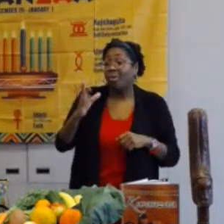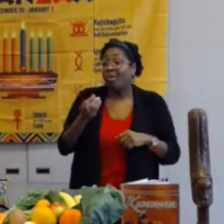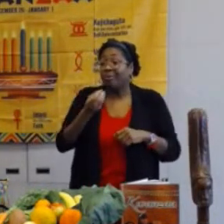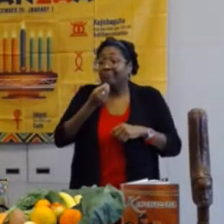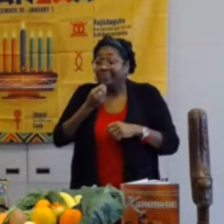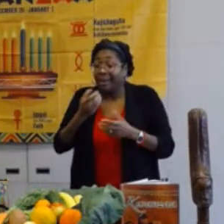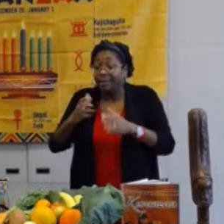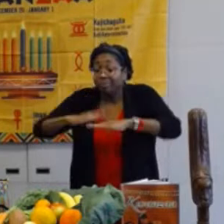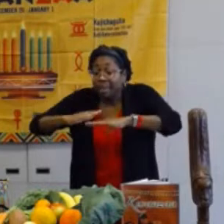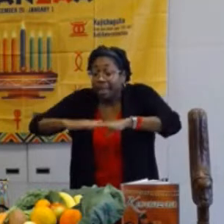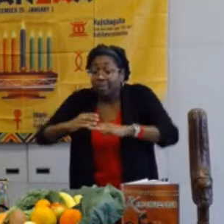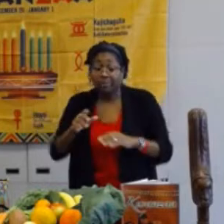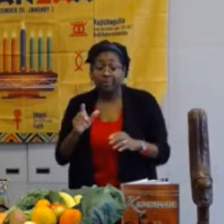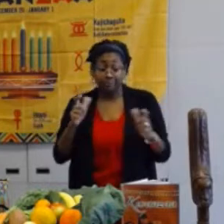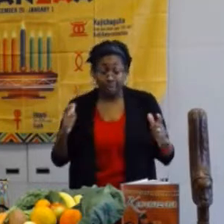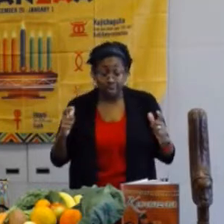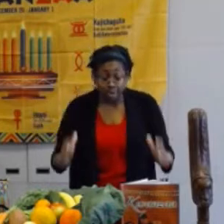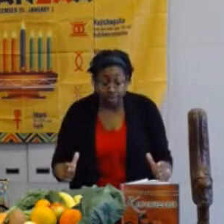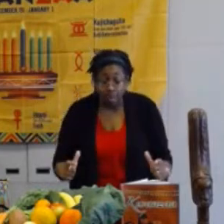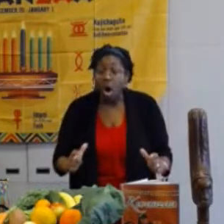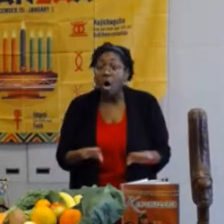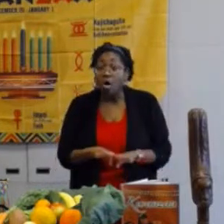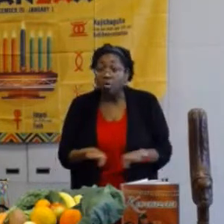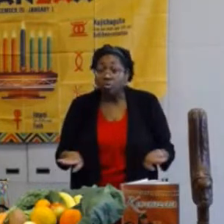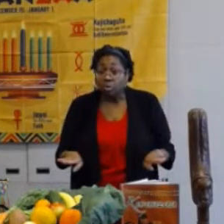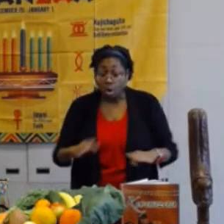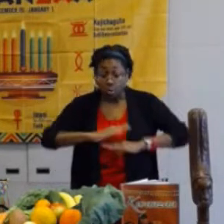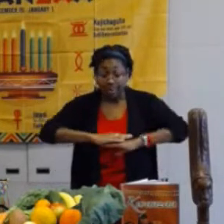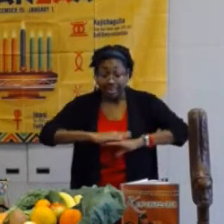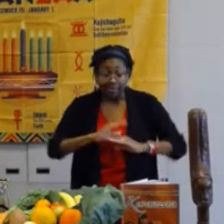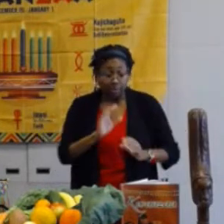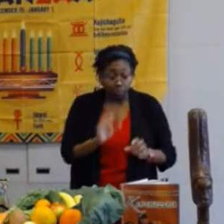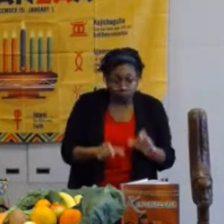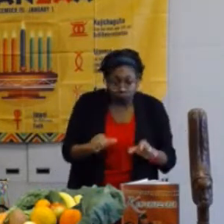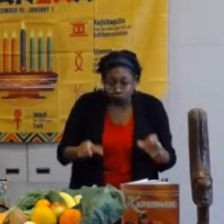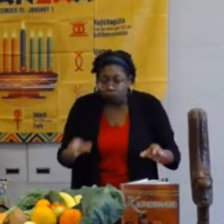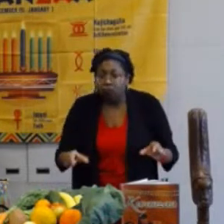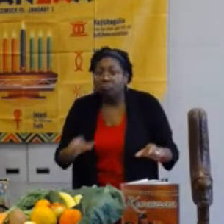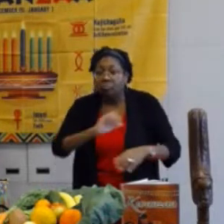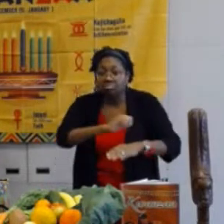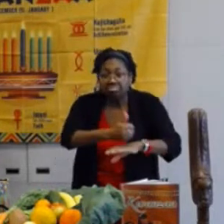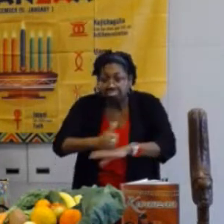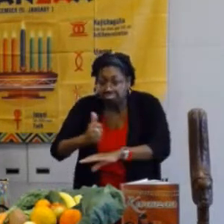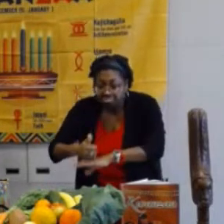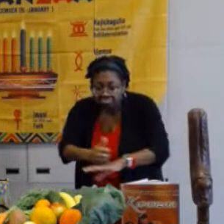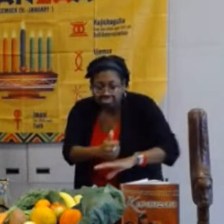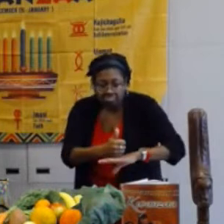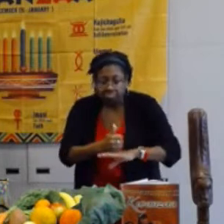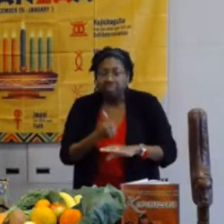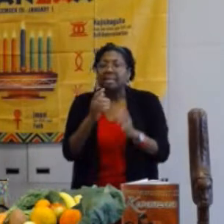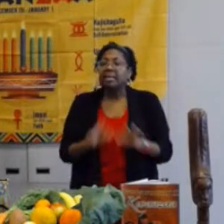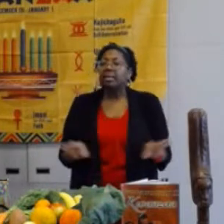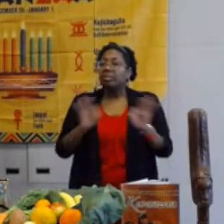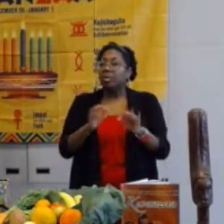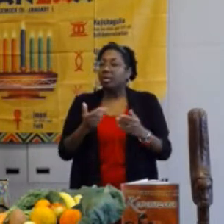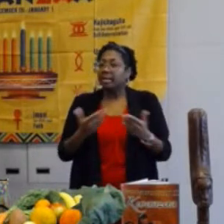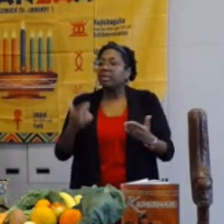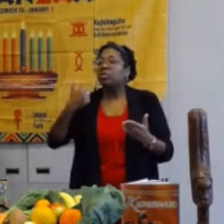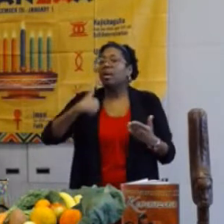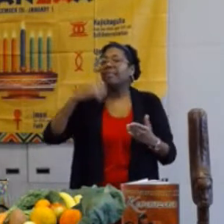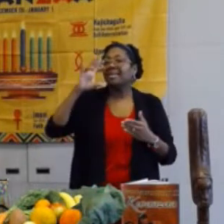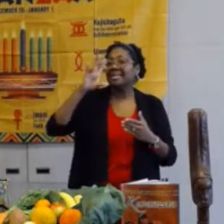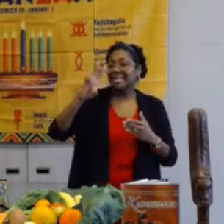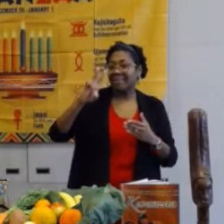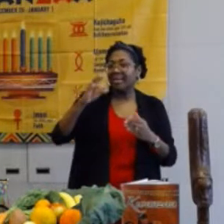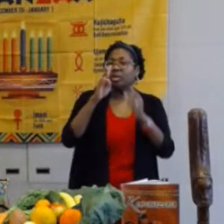it could be a small low table that you sit on the floor and place your items. The essential thing is that you have the 7